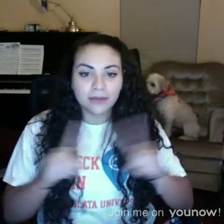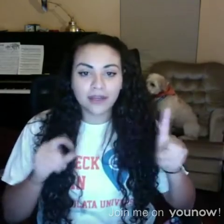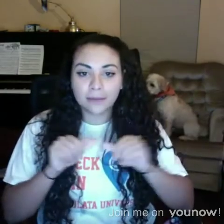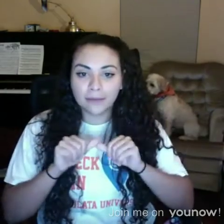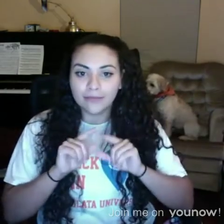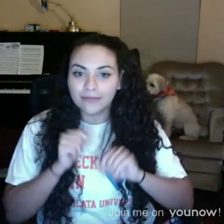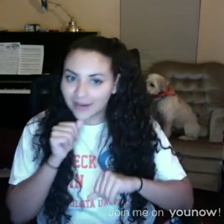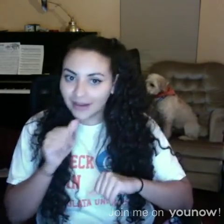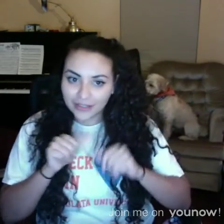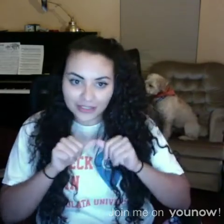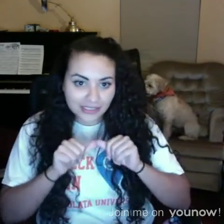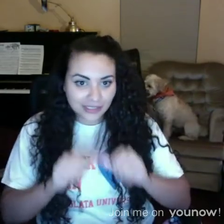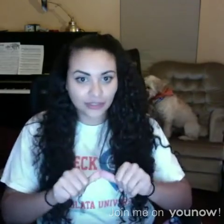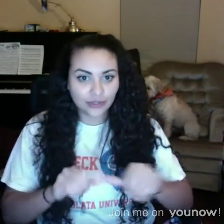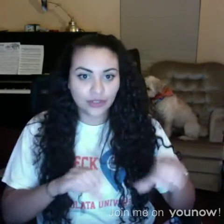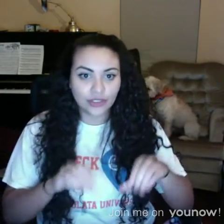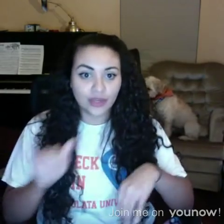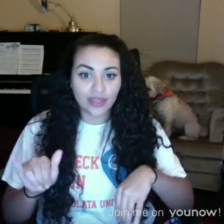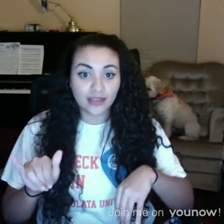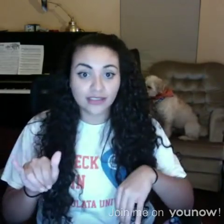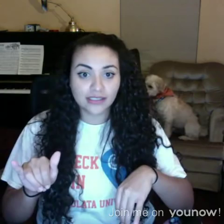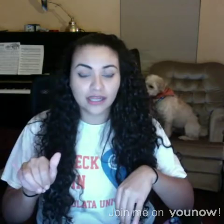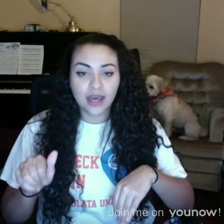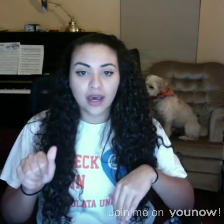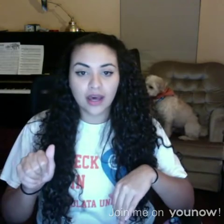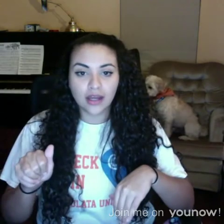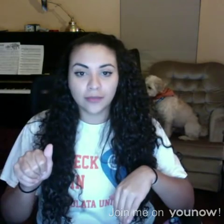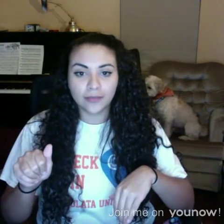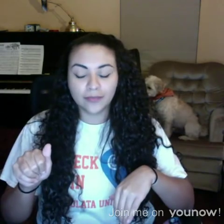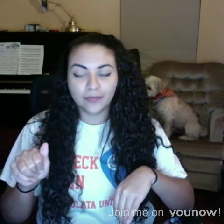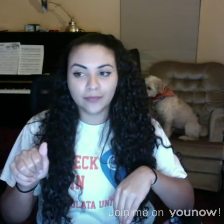coming, but I'm not going to continue doing that.